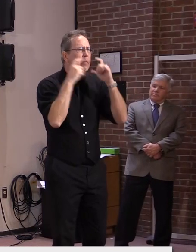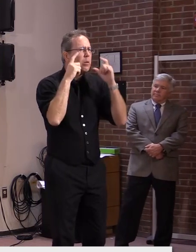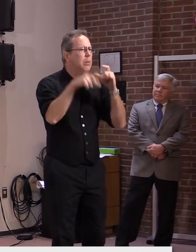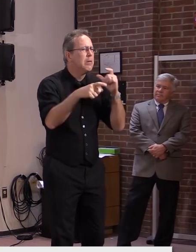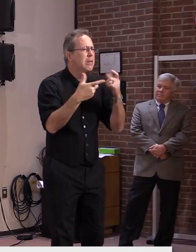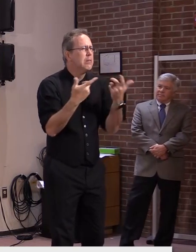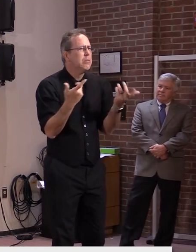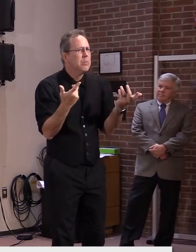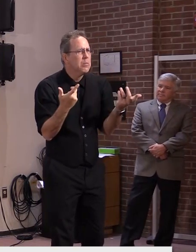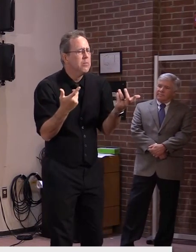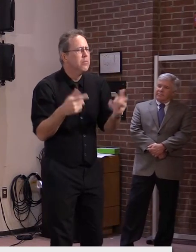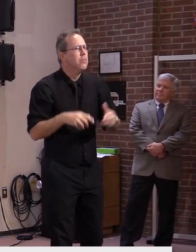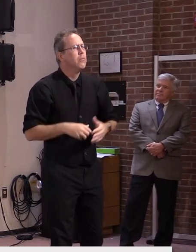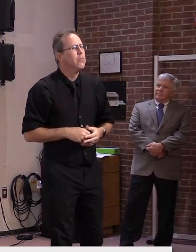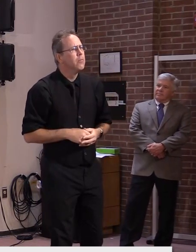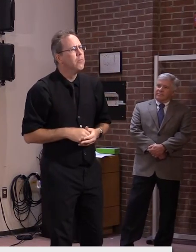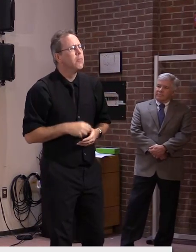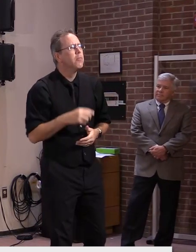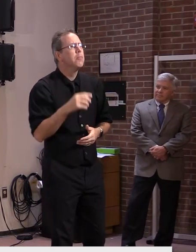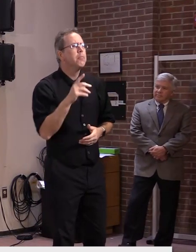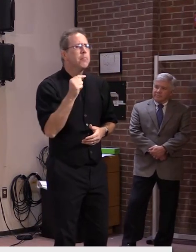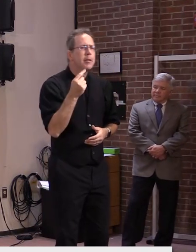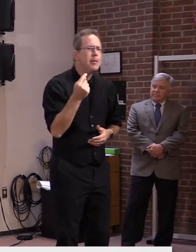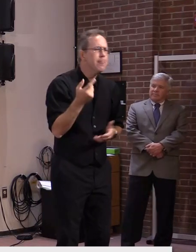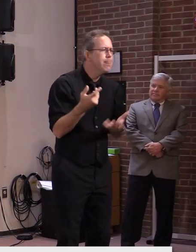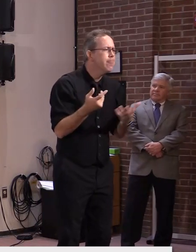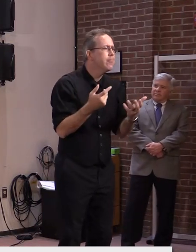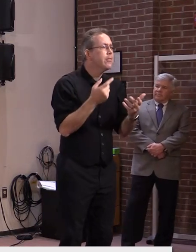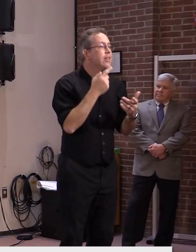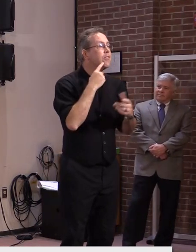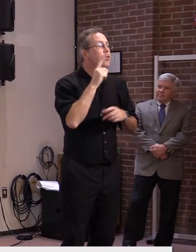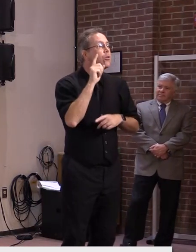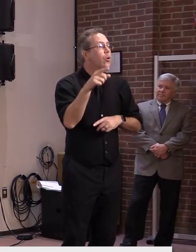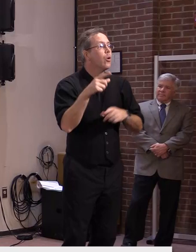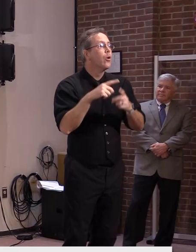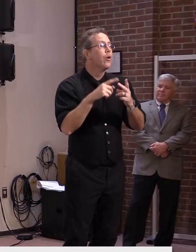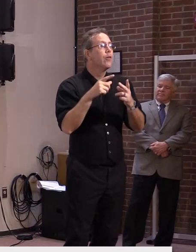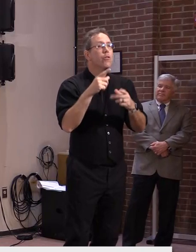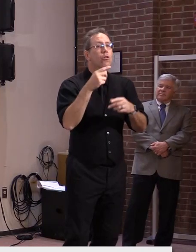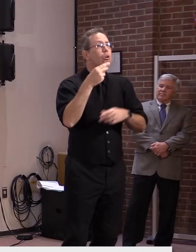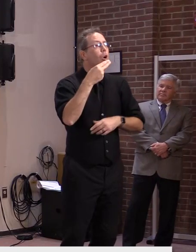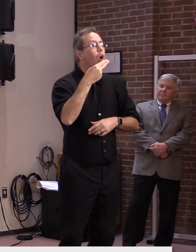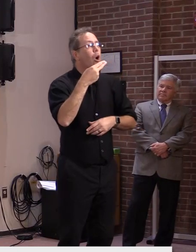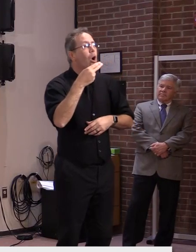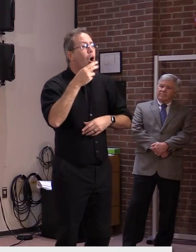maybe a hardware store or something. That's not where we're seeing it. We're seeing it,